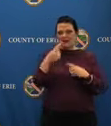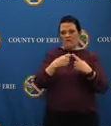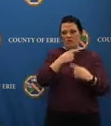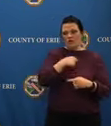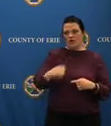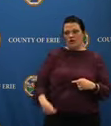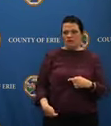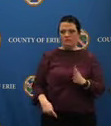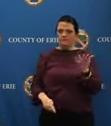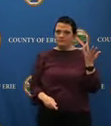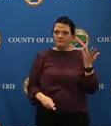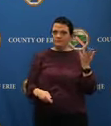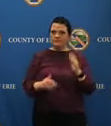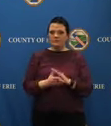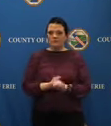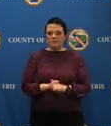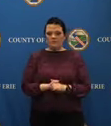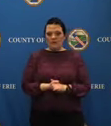China.